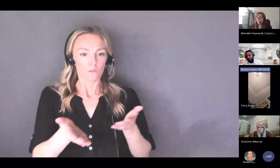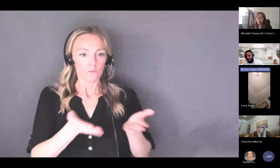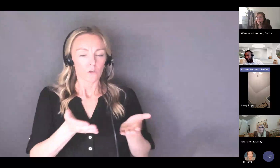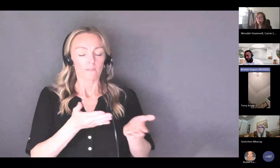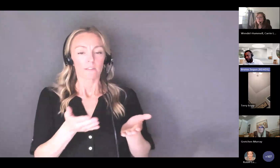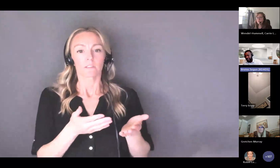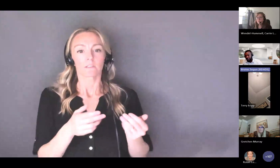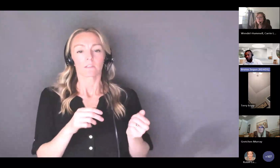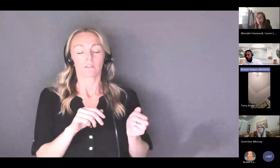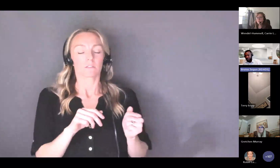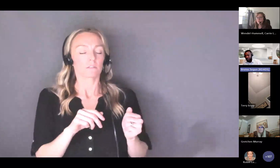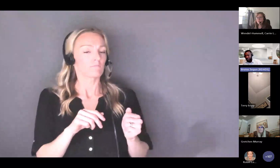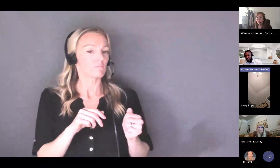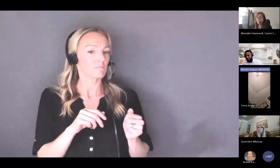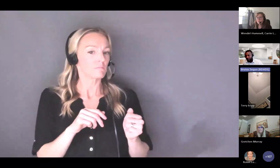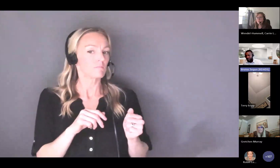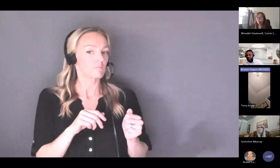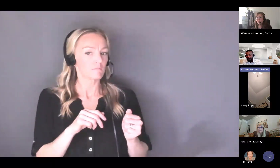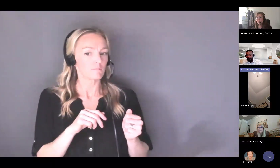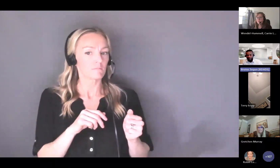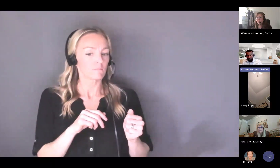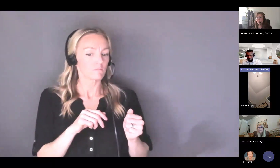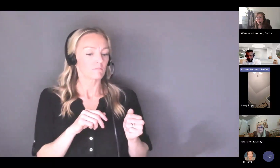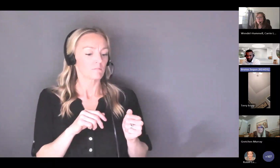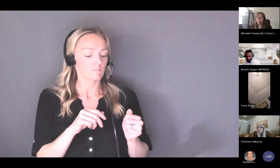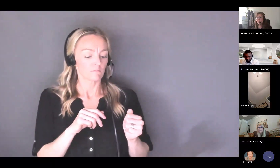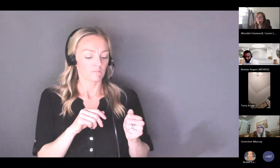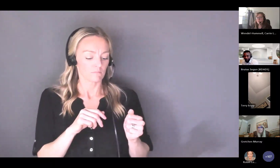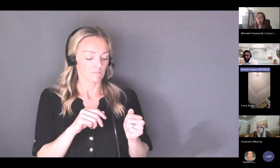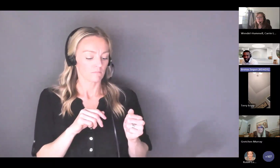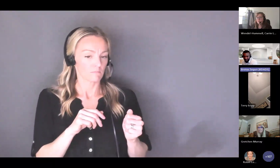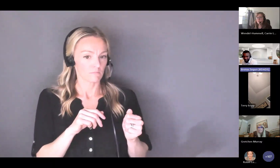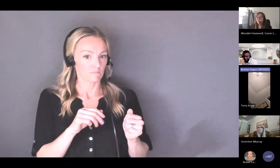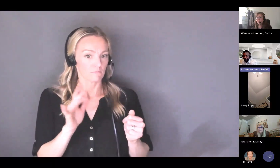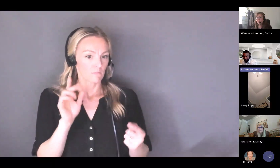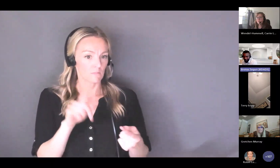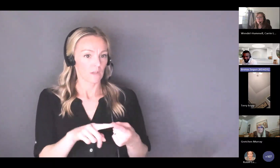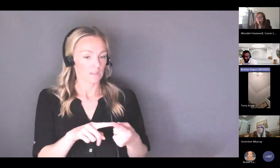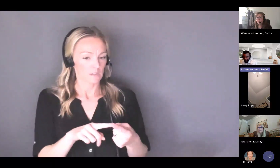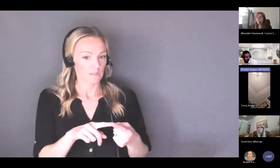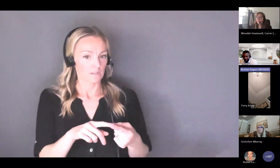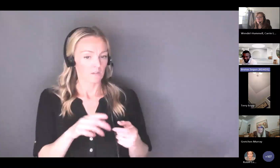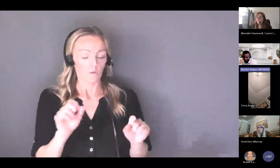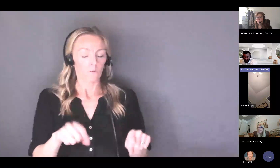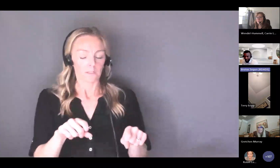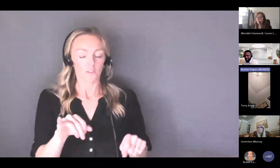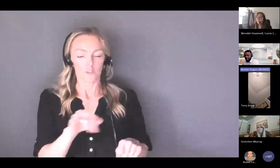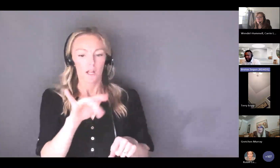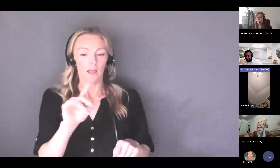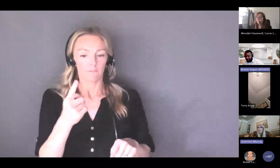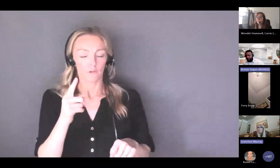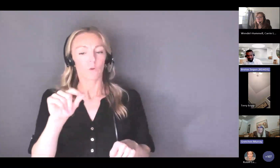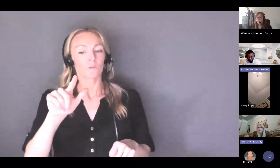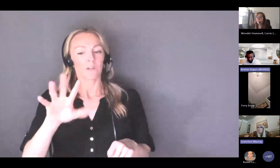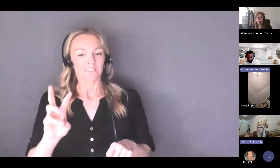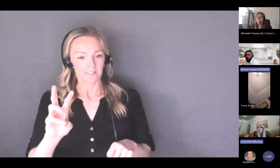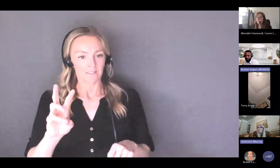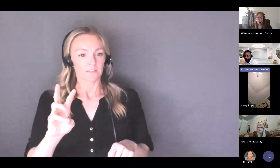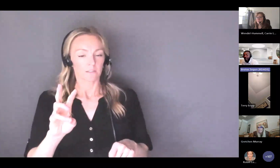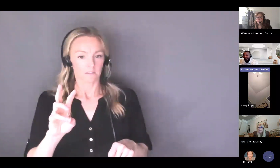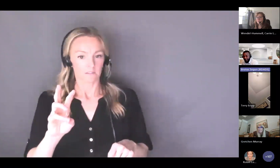all of that works until potentially July 1st of 2026, at least